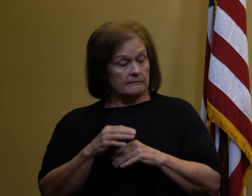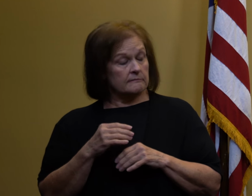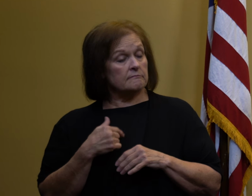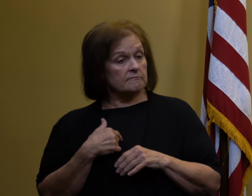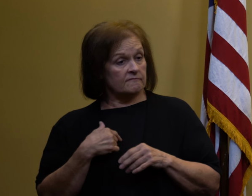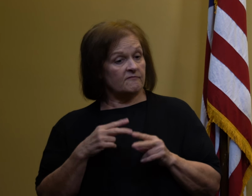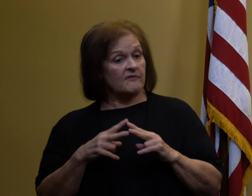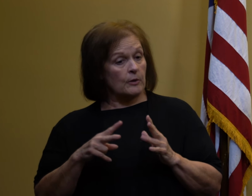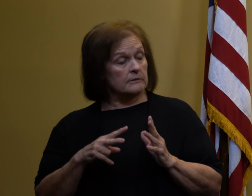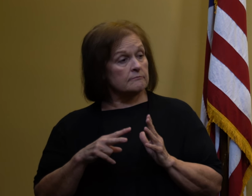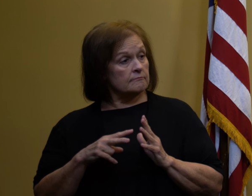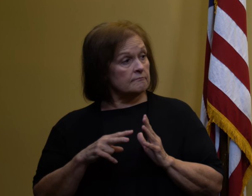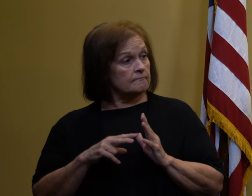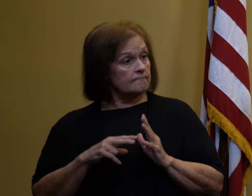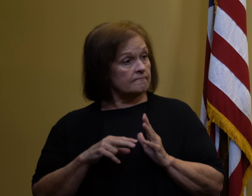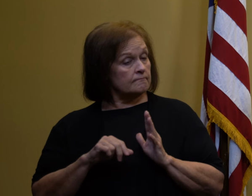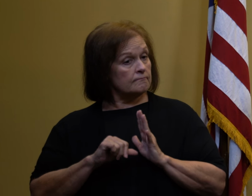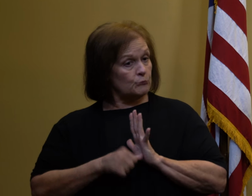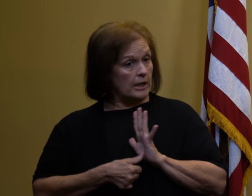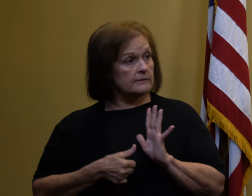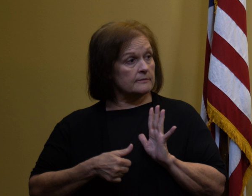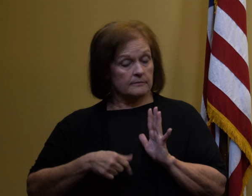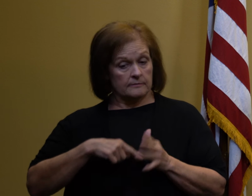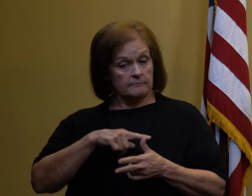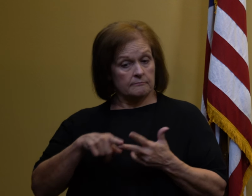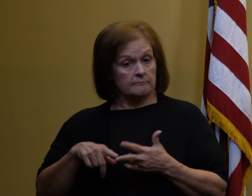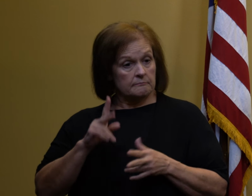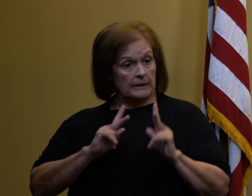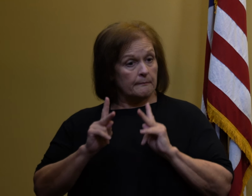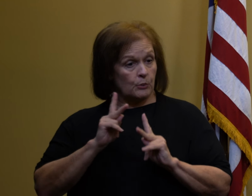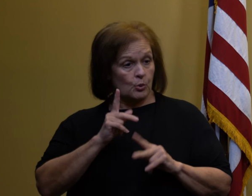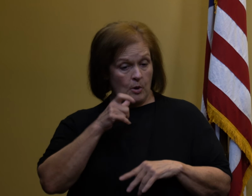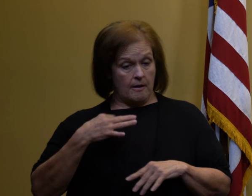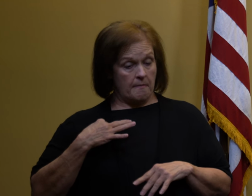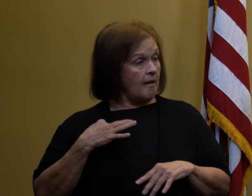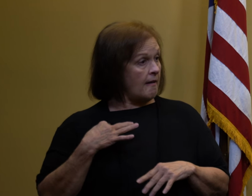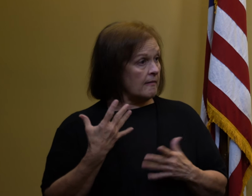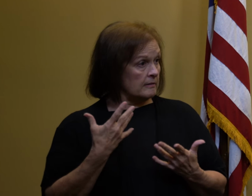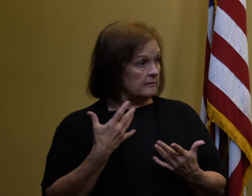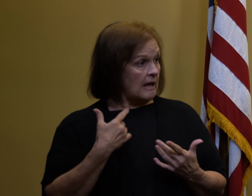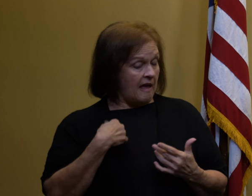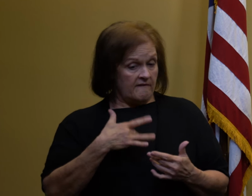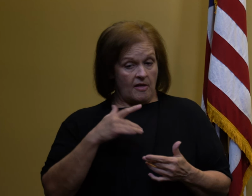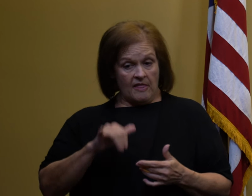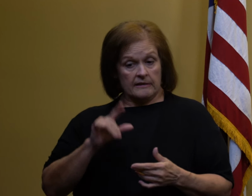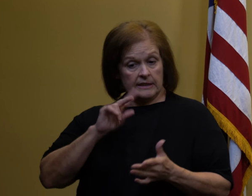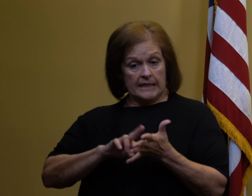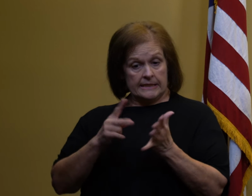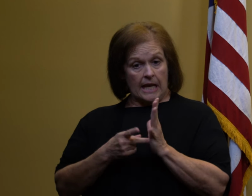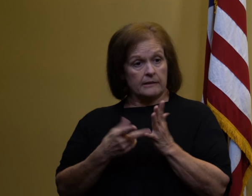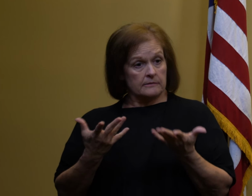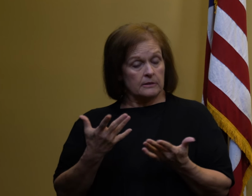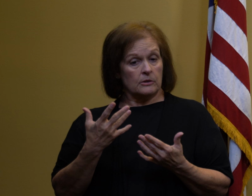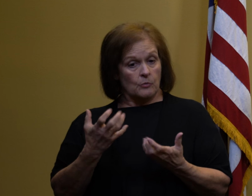impressive candidates, those that I was able to meet with. And that, I believe, was the intent. The intent